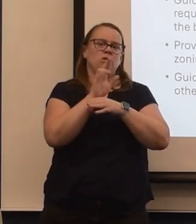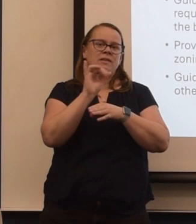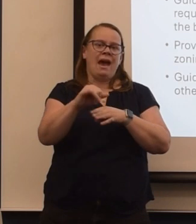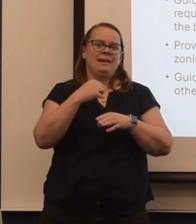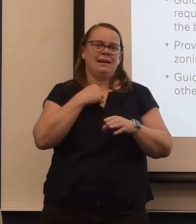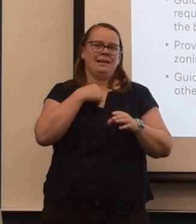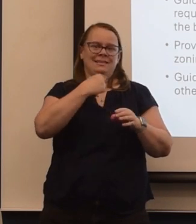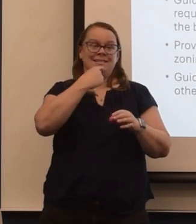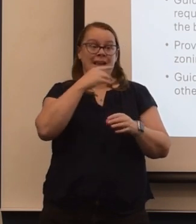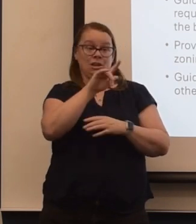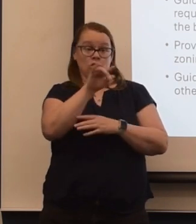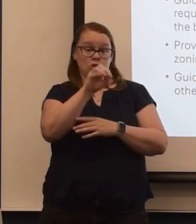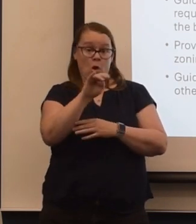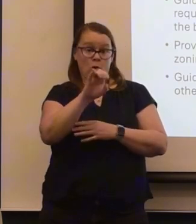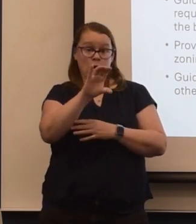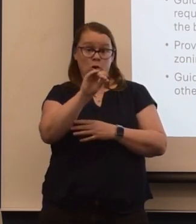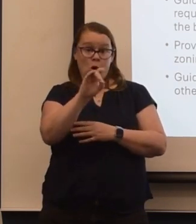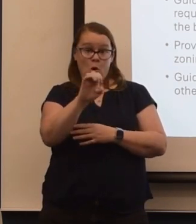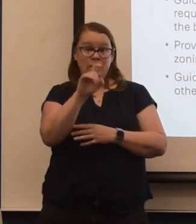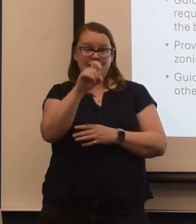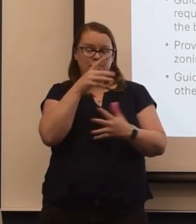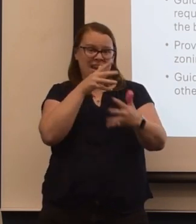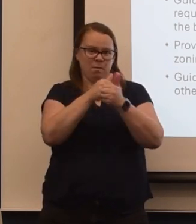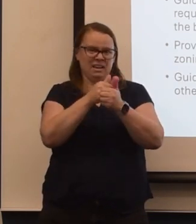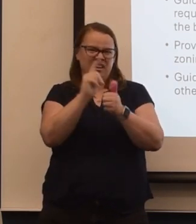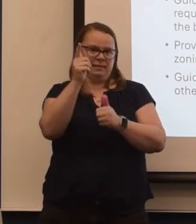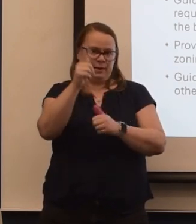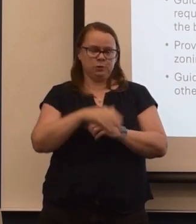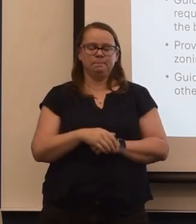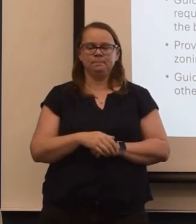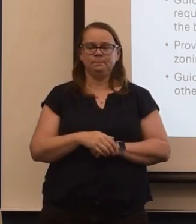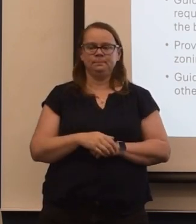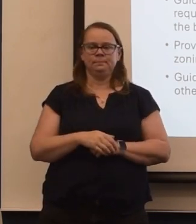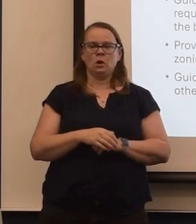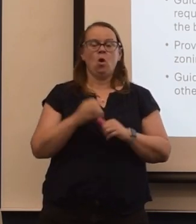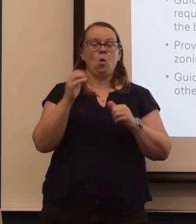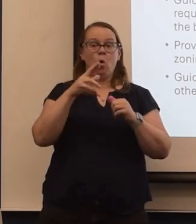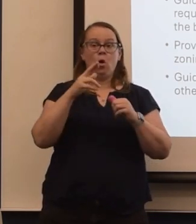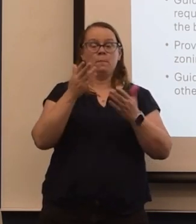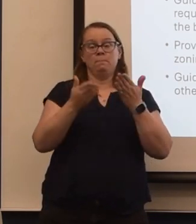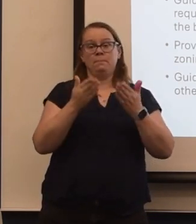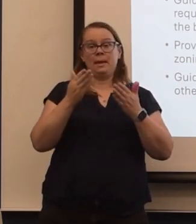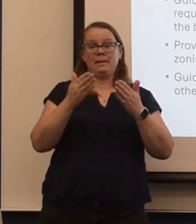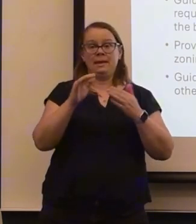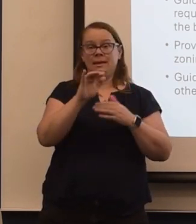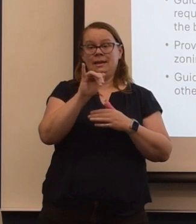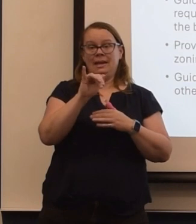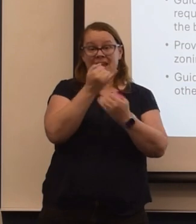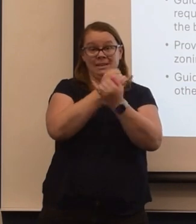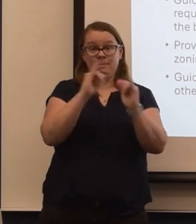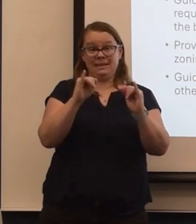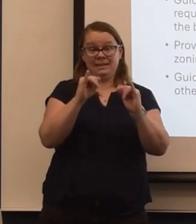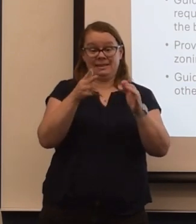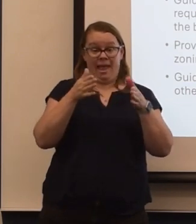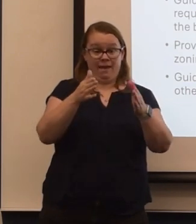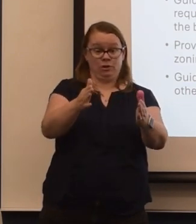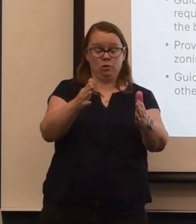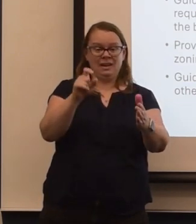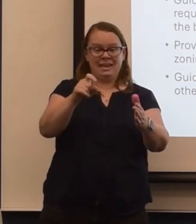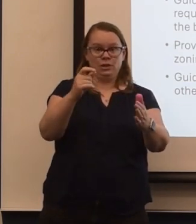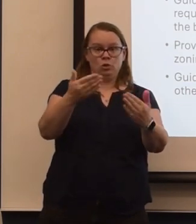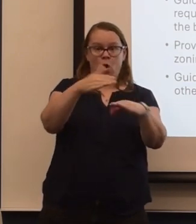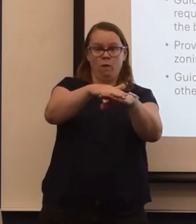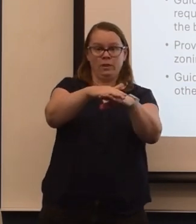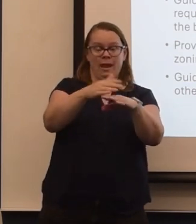and say, you know, the zoning code in this area needs to be updated, or maybe, you know, the overlay on Independence Avenue needs to be tweaked, or maybe we need an